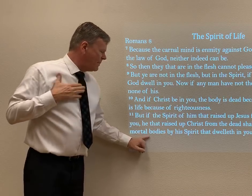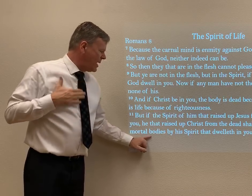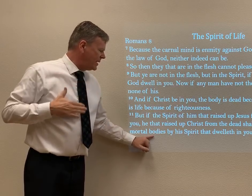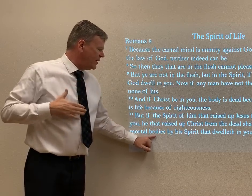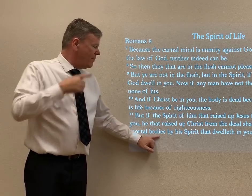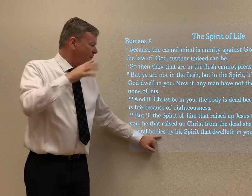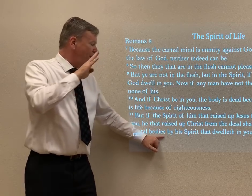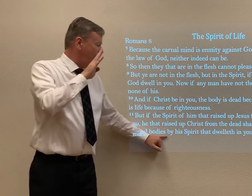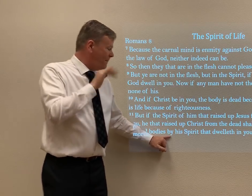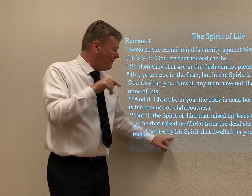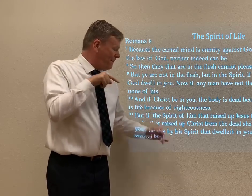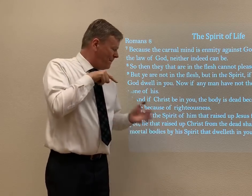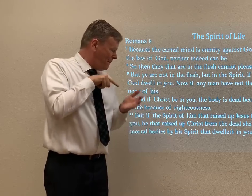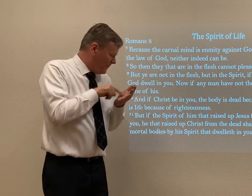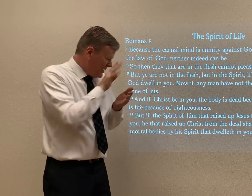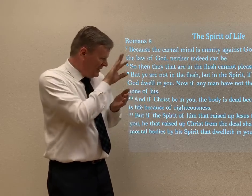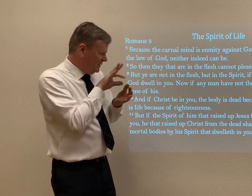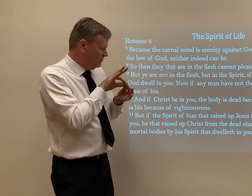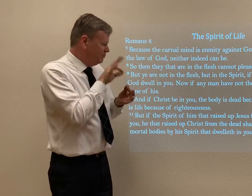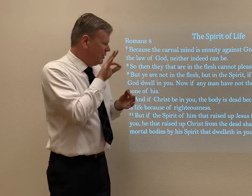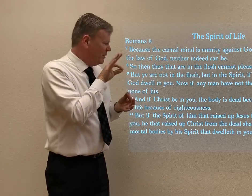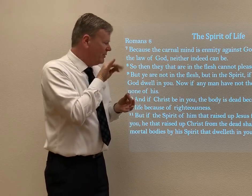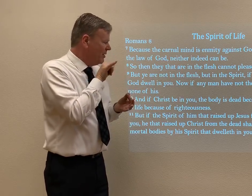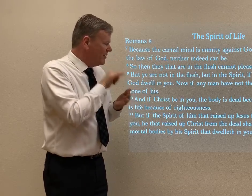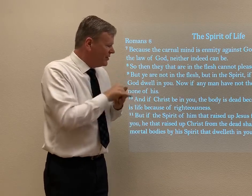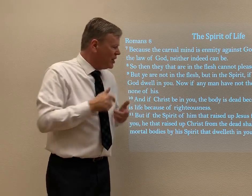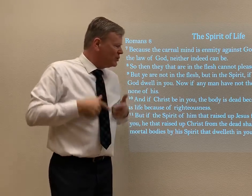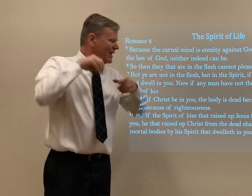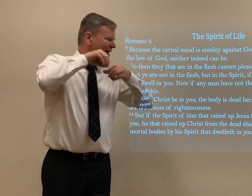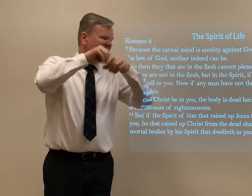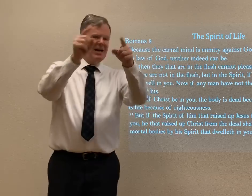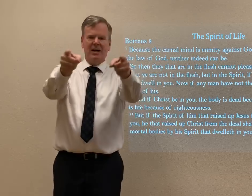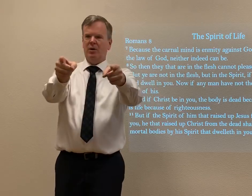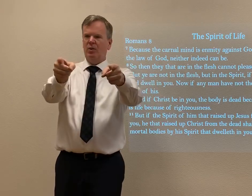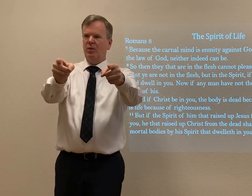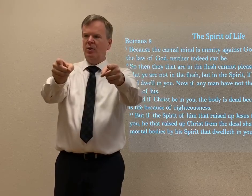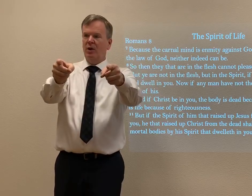bodies by his spirit that dwelleth in you.